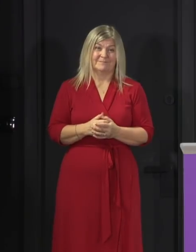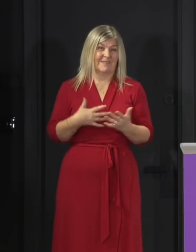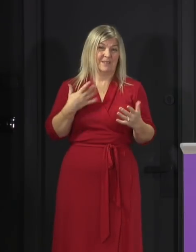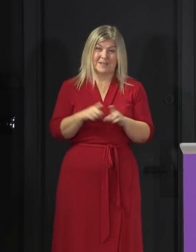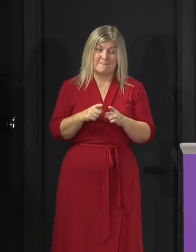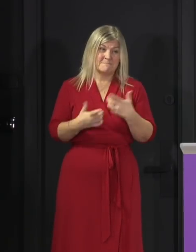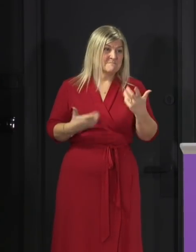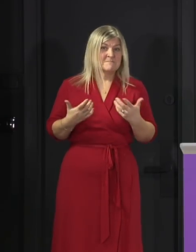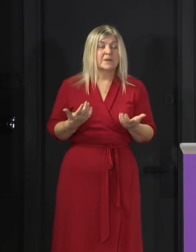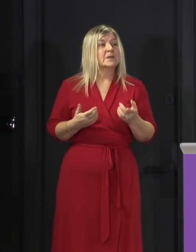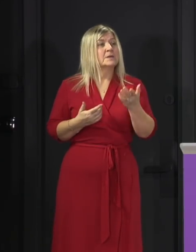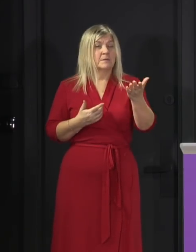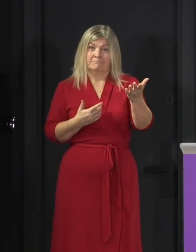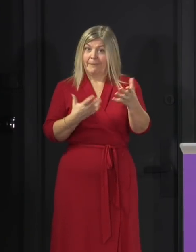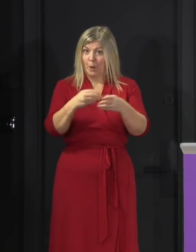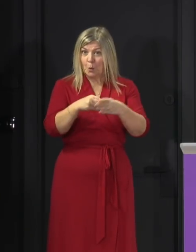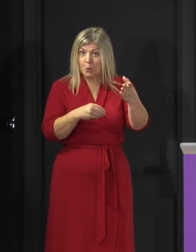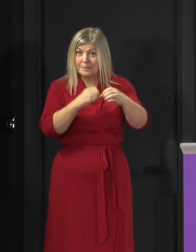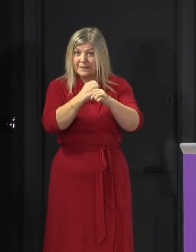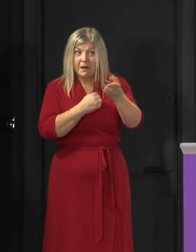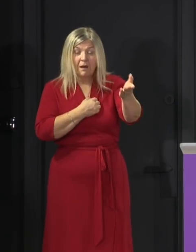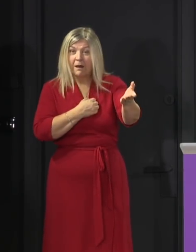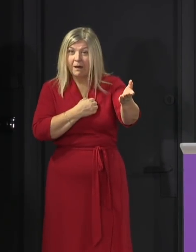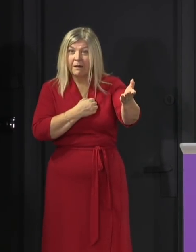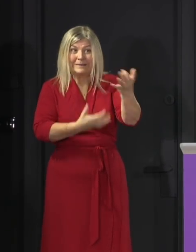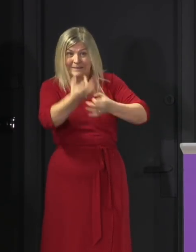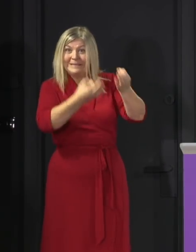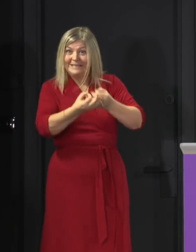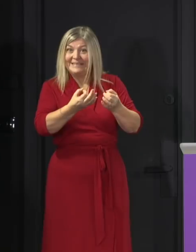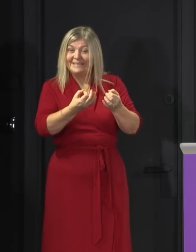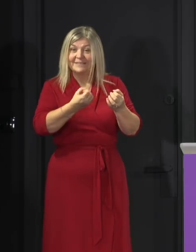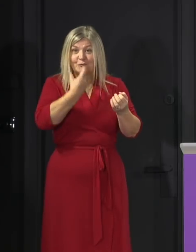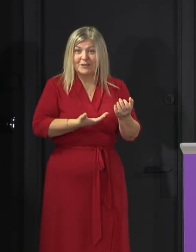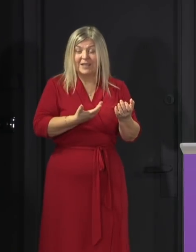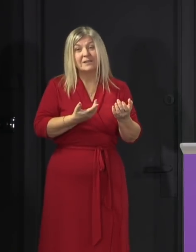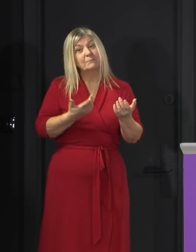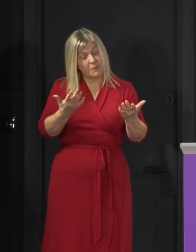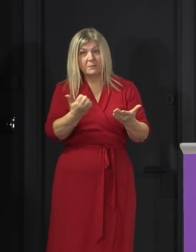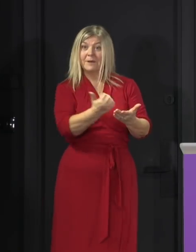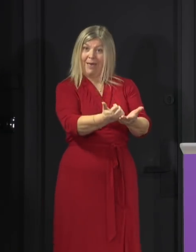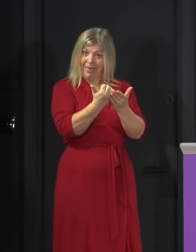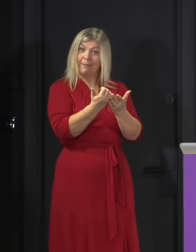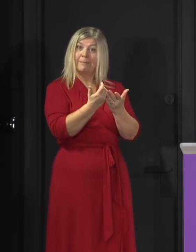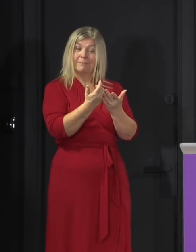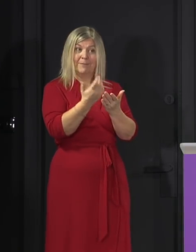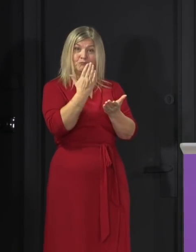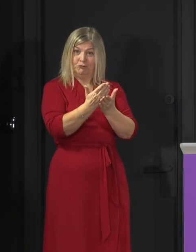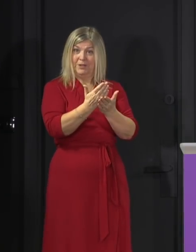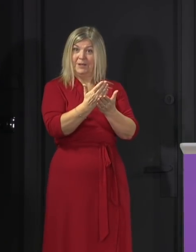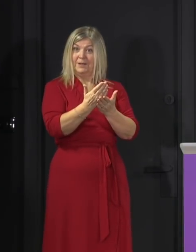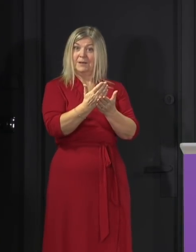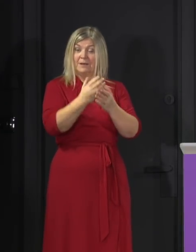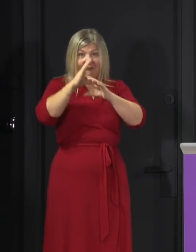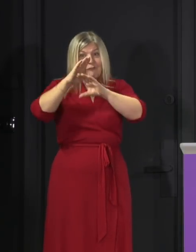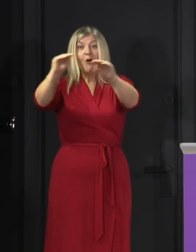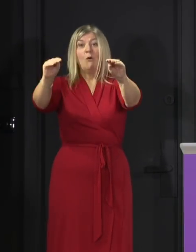include the media here, who've got a vital and important job to do of scrutiny, but can also help us get the message across that for the next